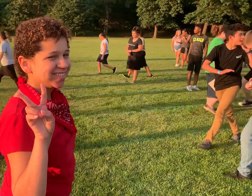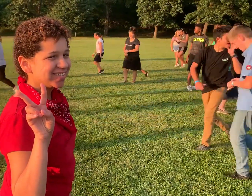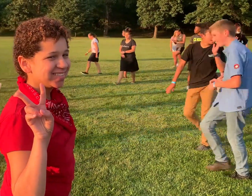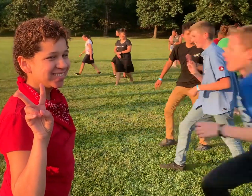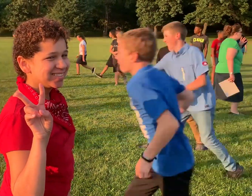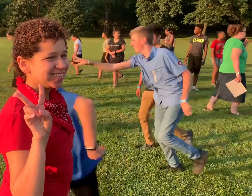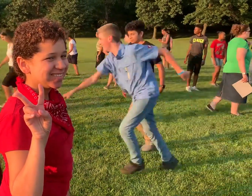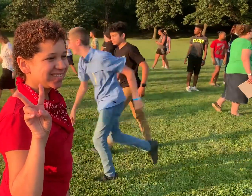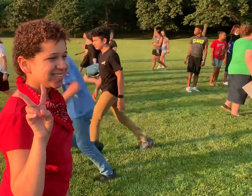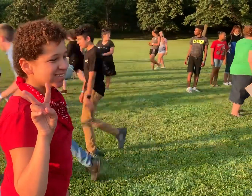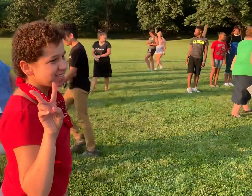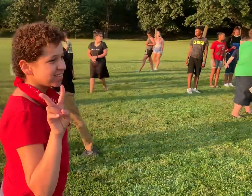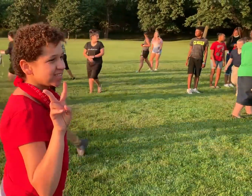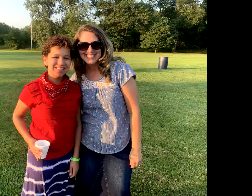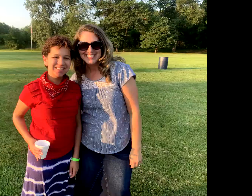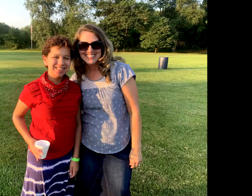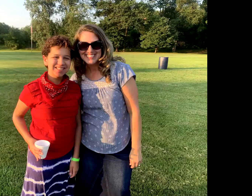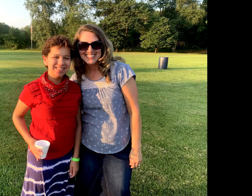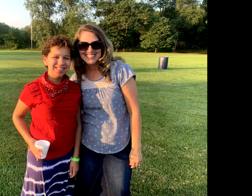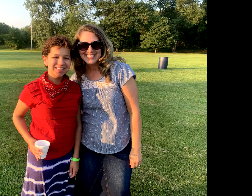here on this field, on this.